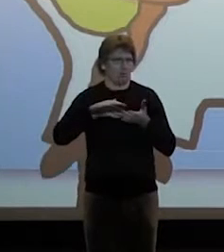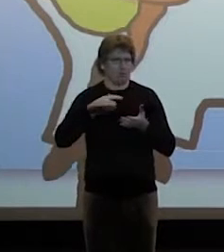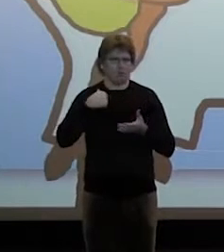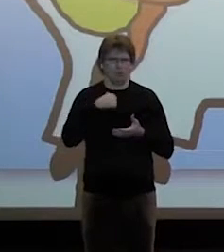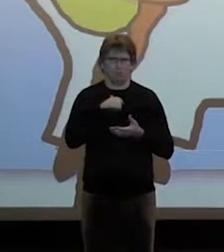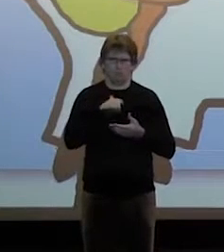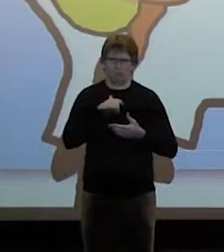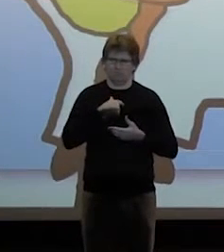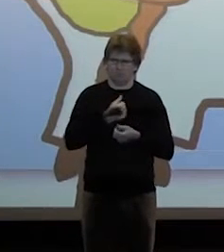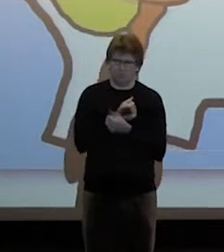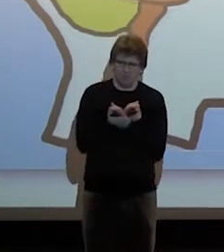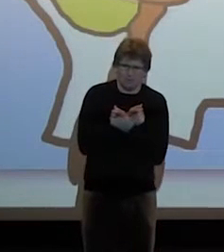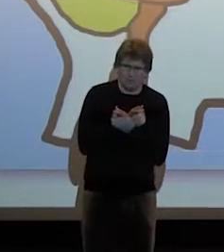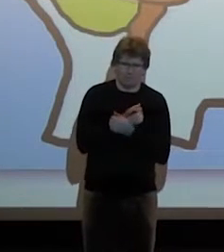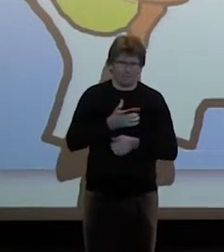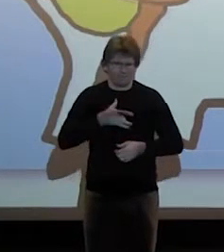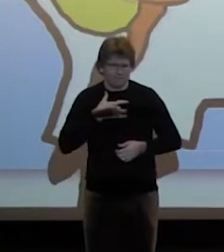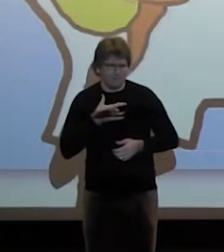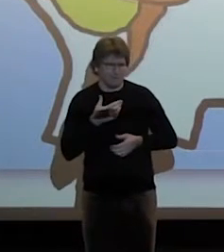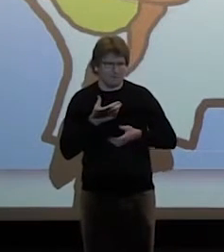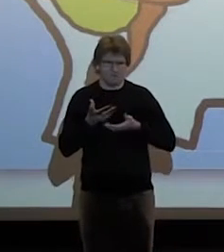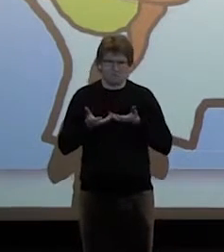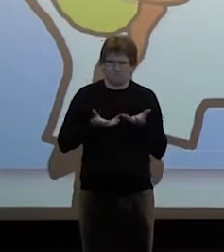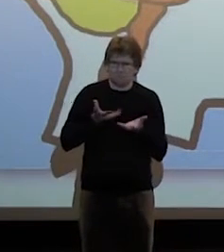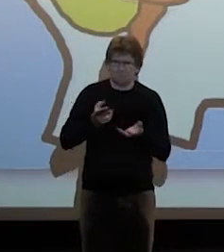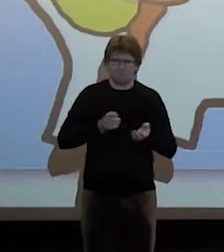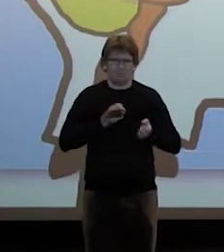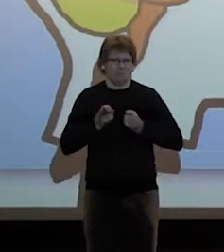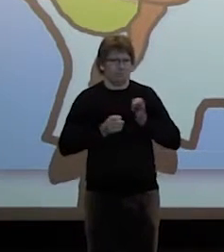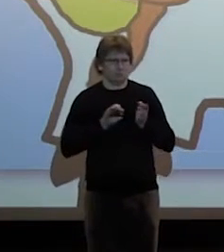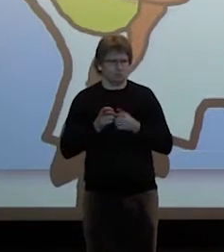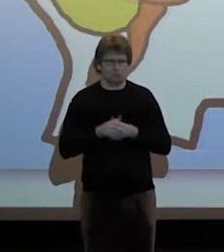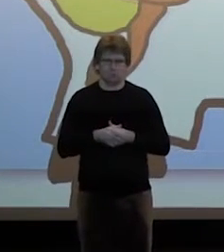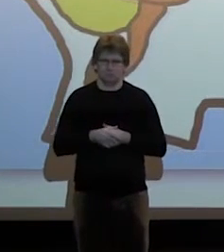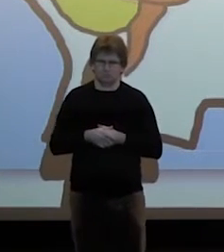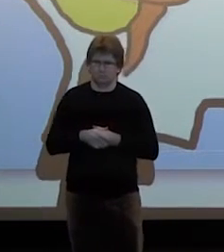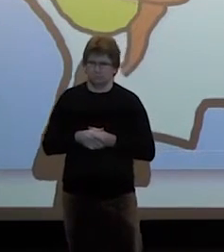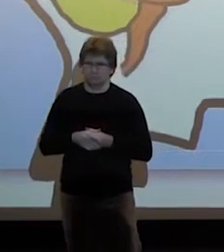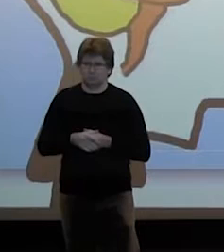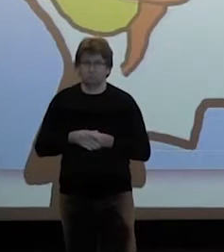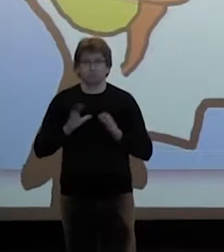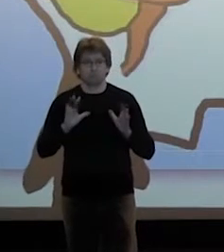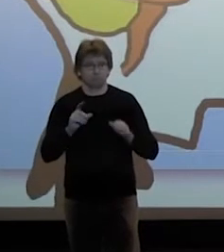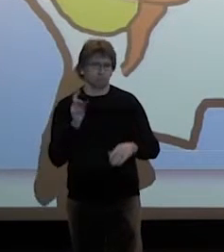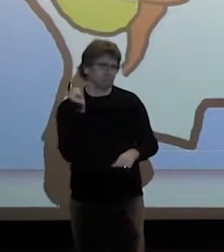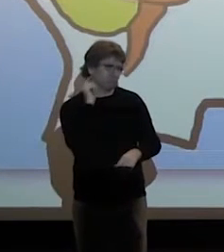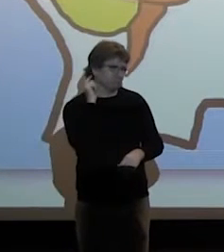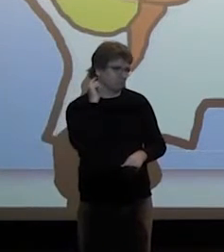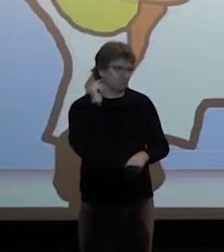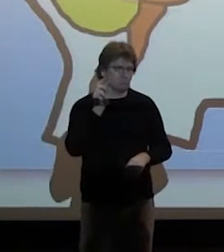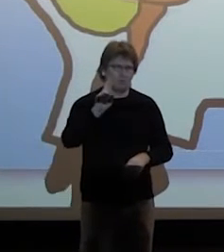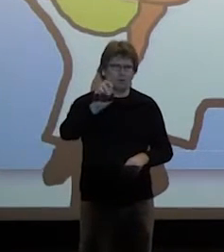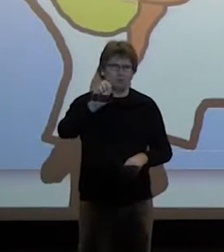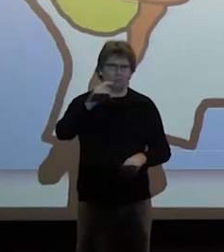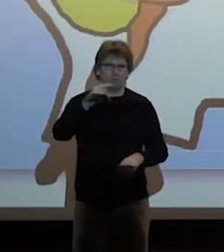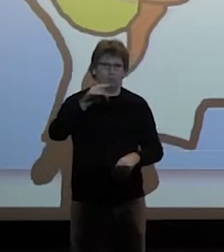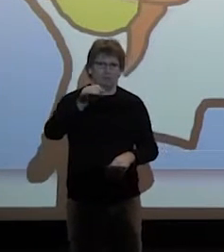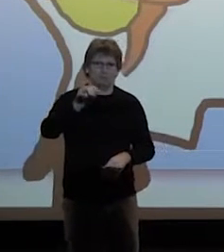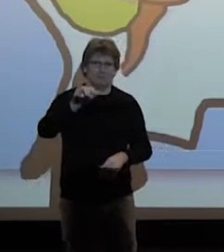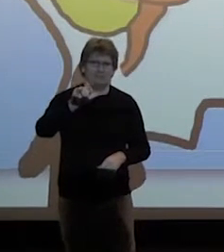A little deeper in, we find our limbic system. The limbic portion of our brain deals with our emotions, how we feel love.